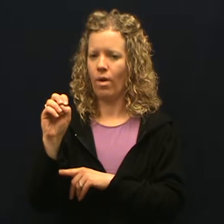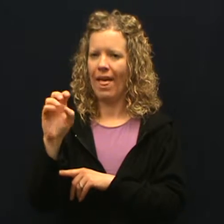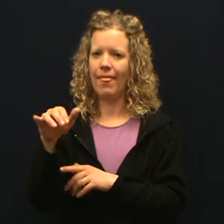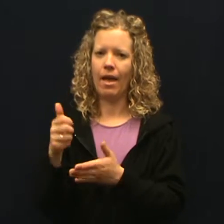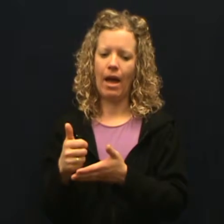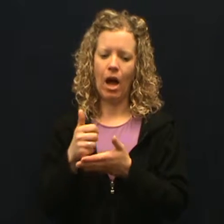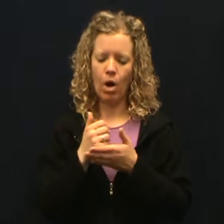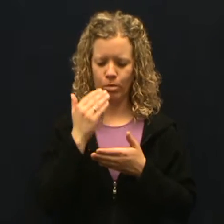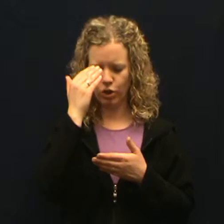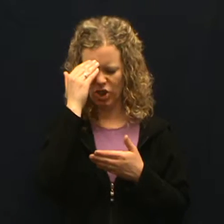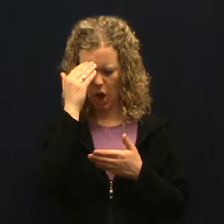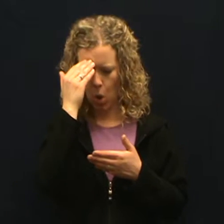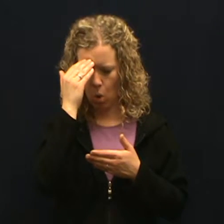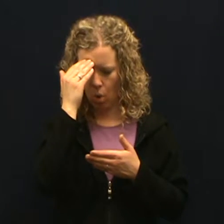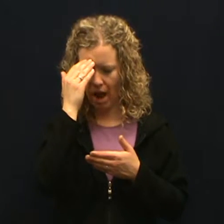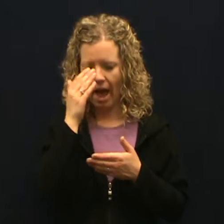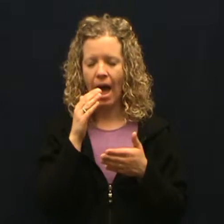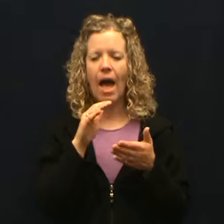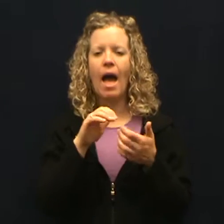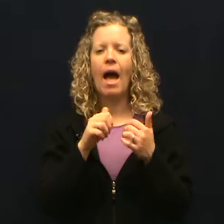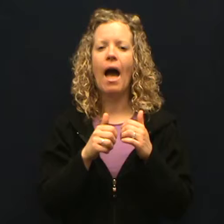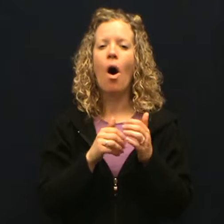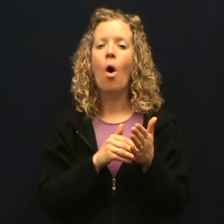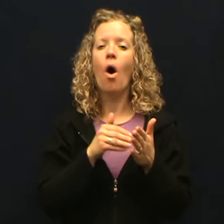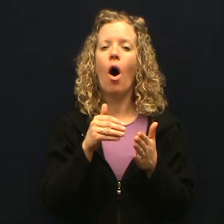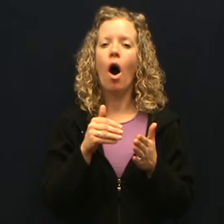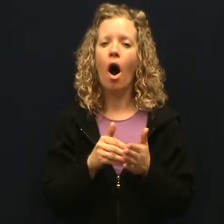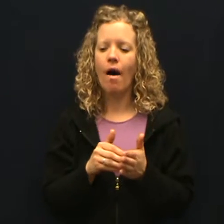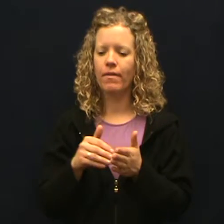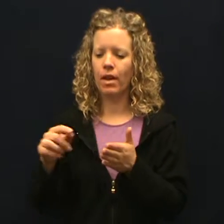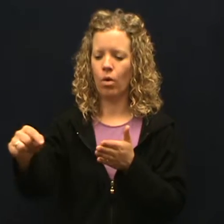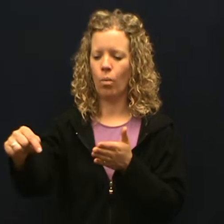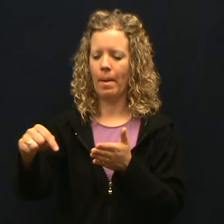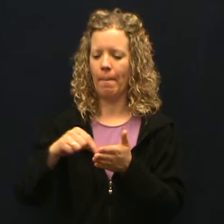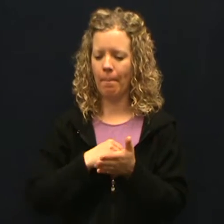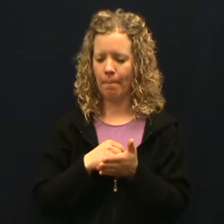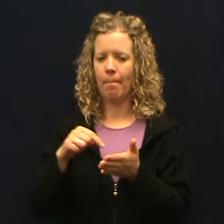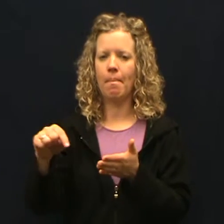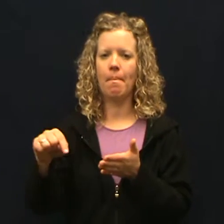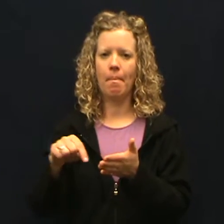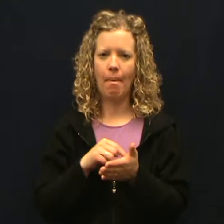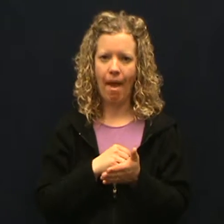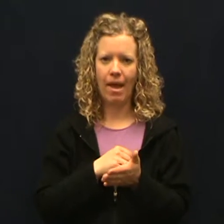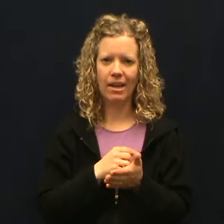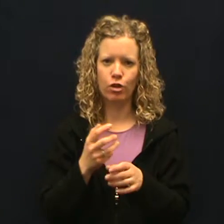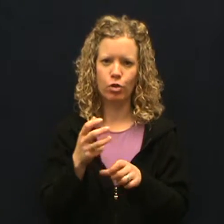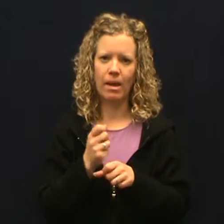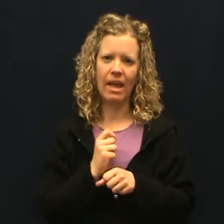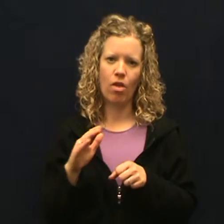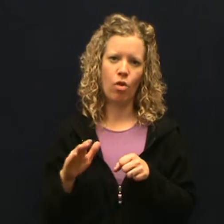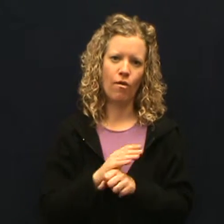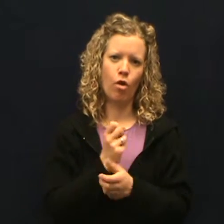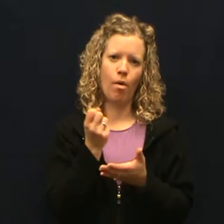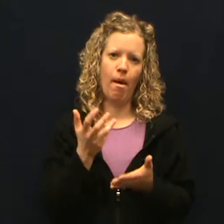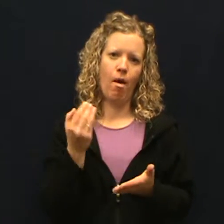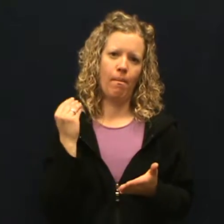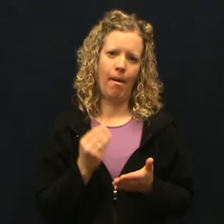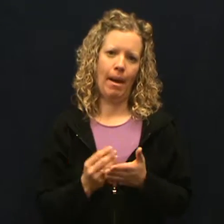on average we collect our total receivables balance over our operating period, so generally, of course, a